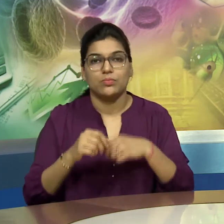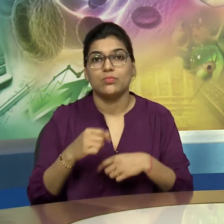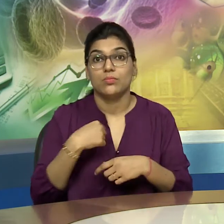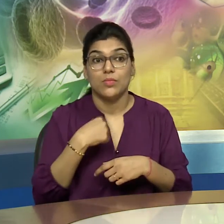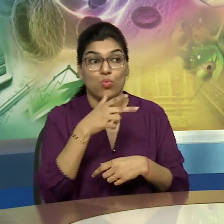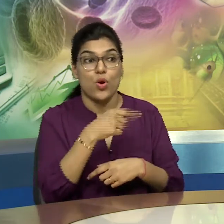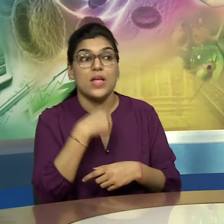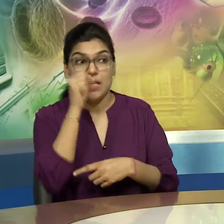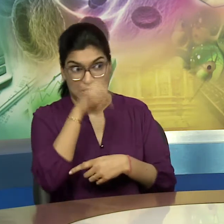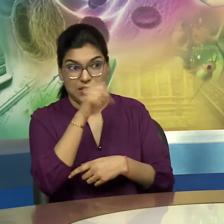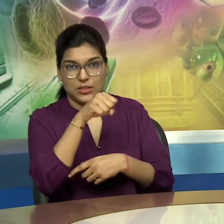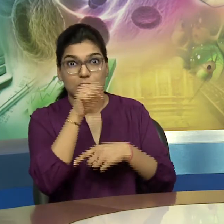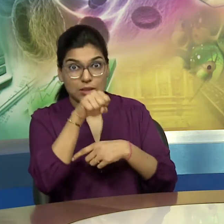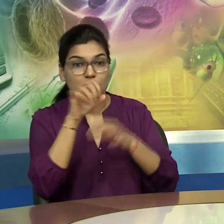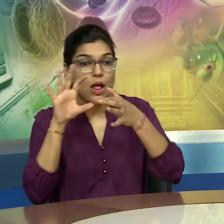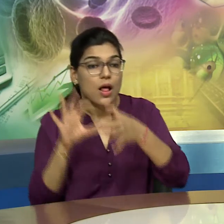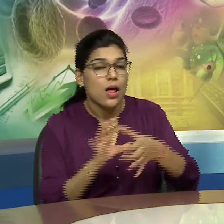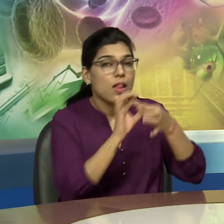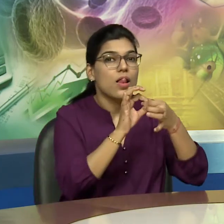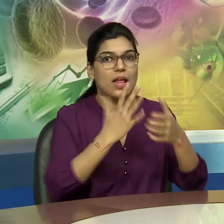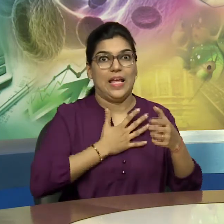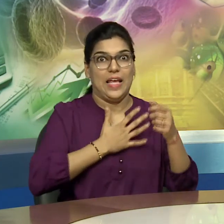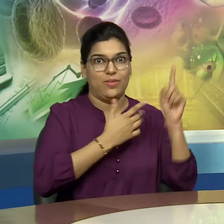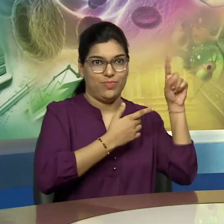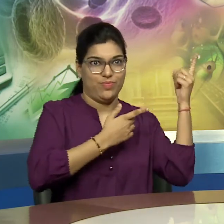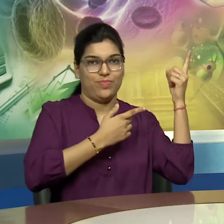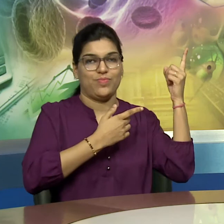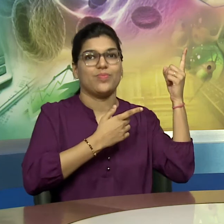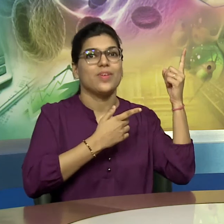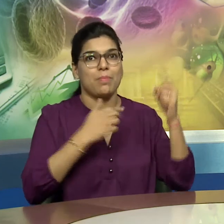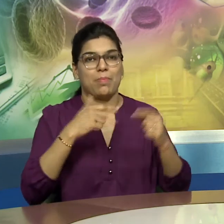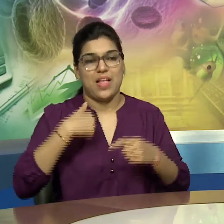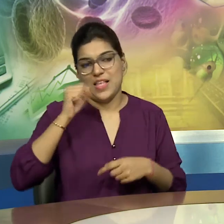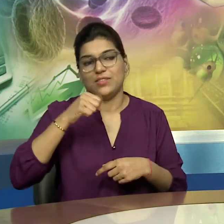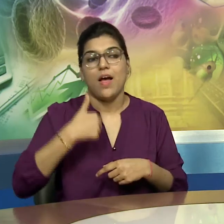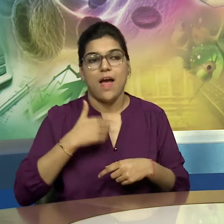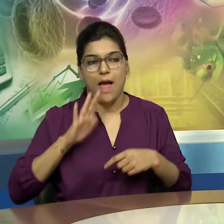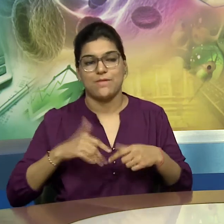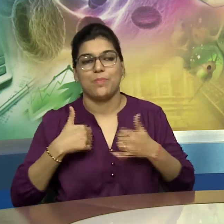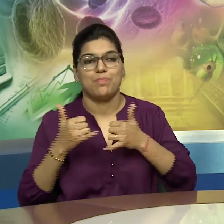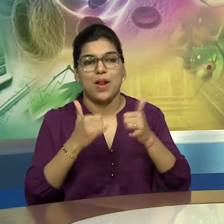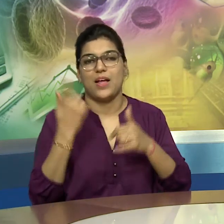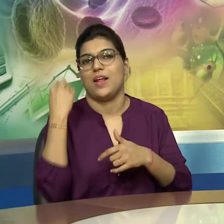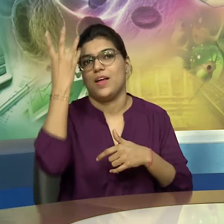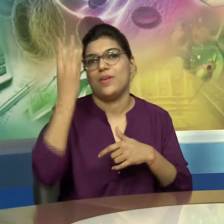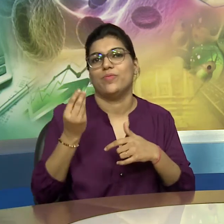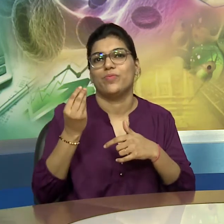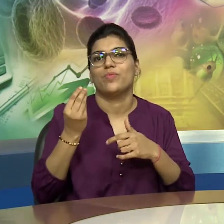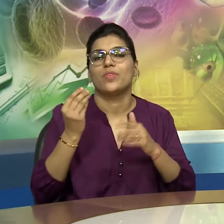And if we want to ask the same in the question form,